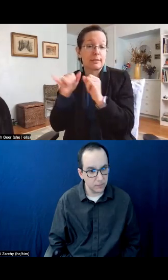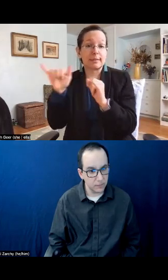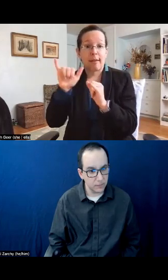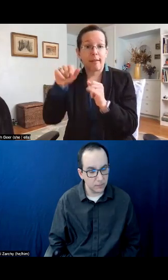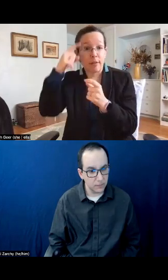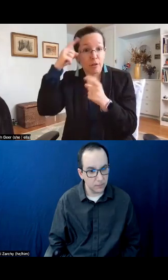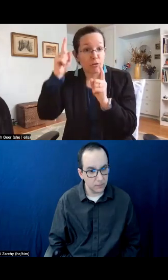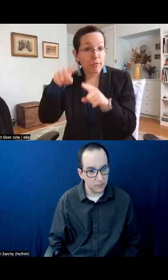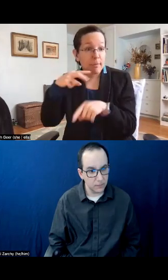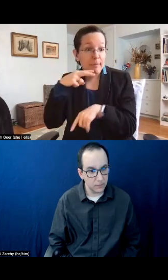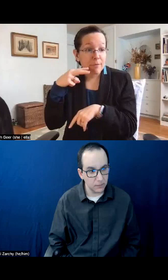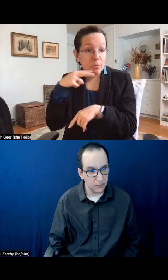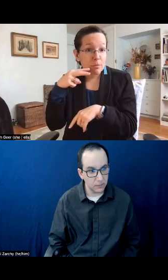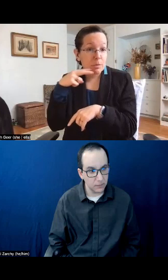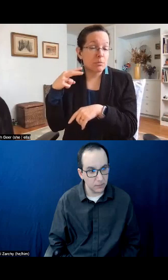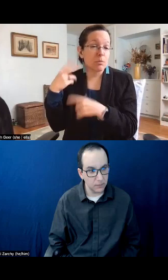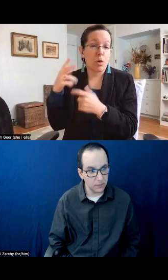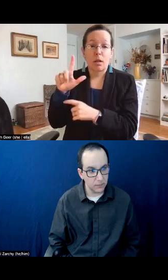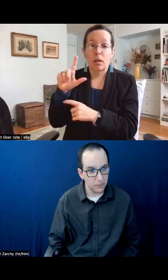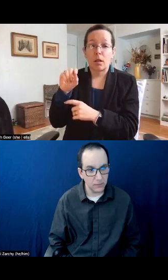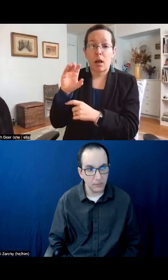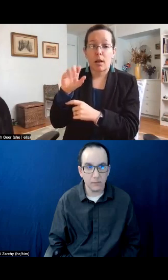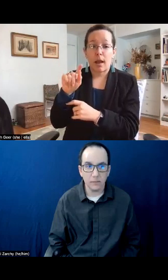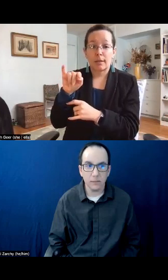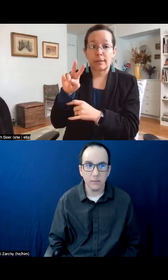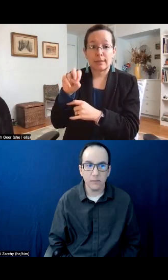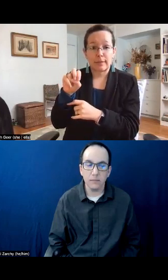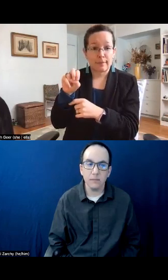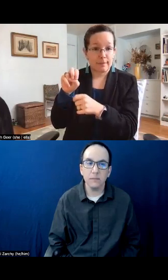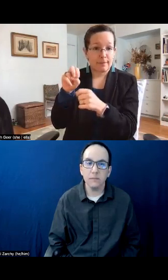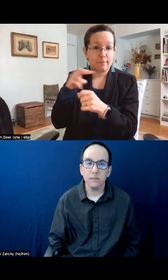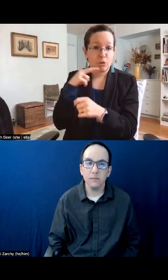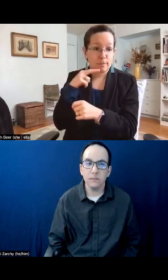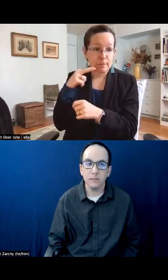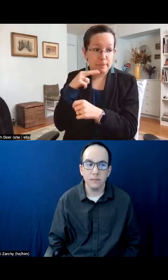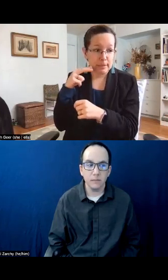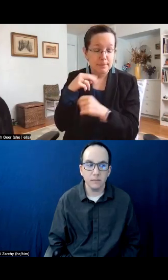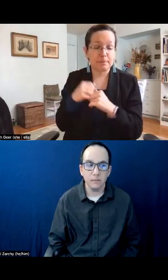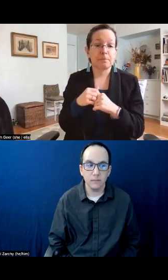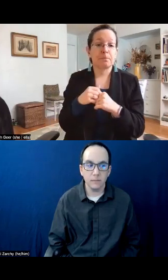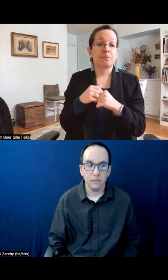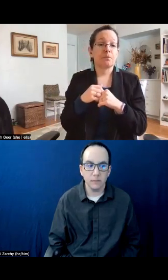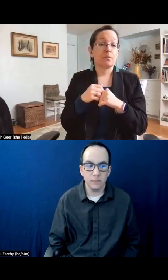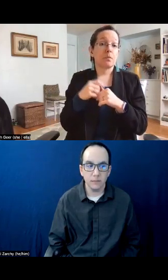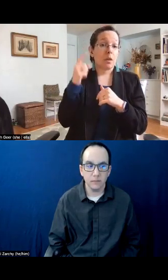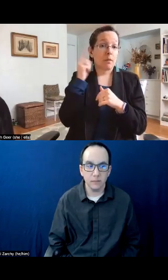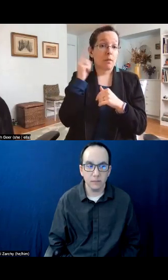For sign languages, inflectional morphology would include agreement, verbs, and locative verbs.